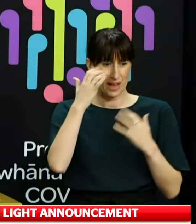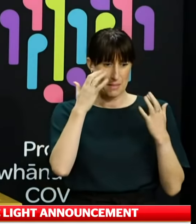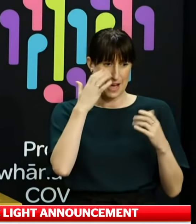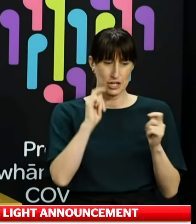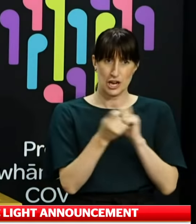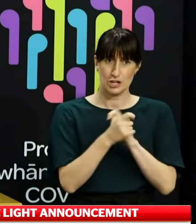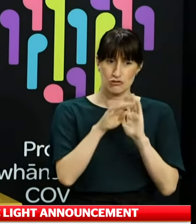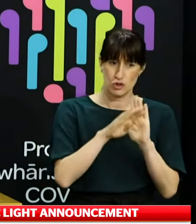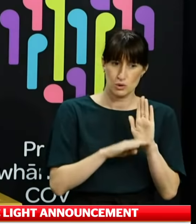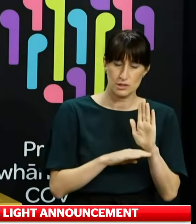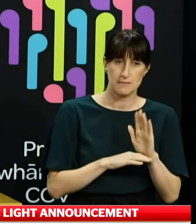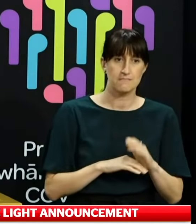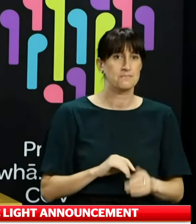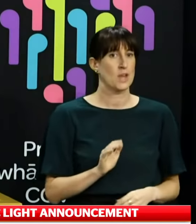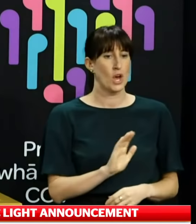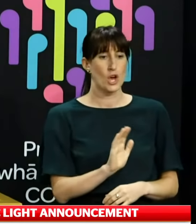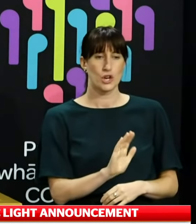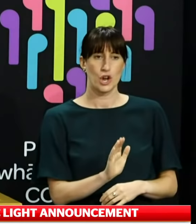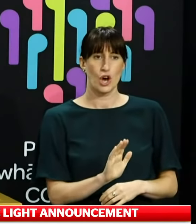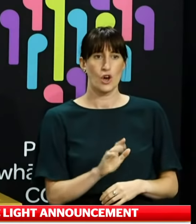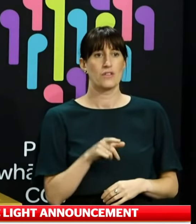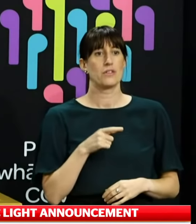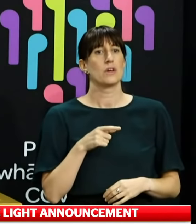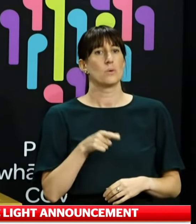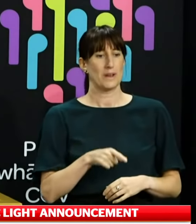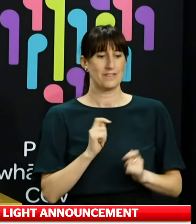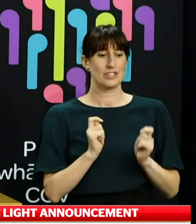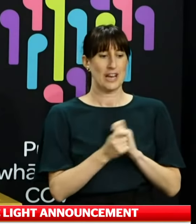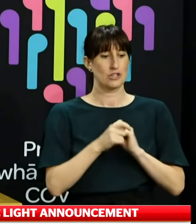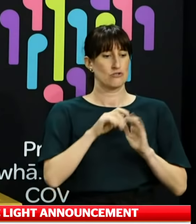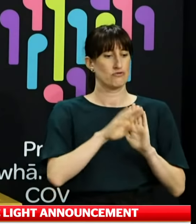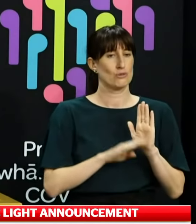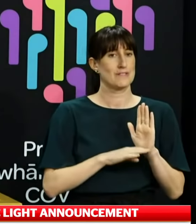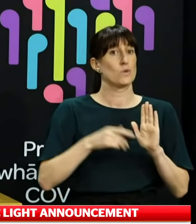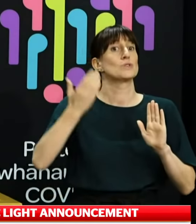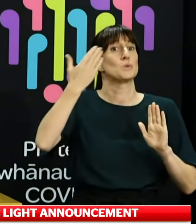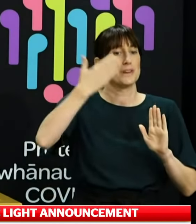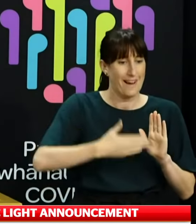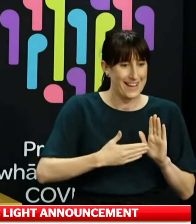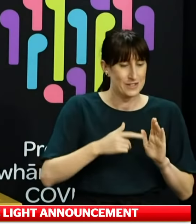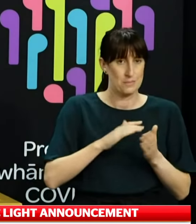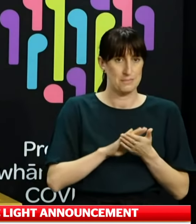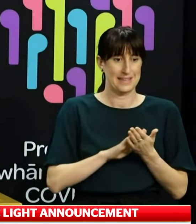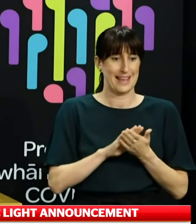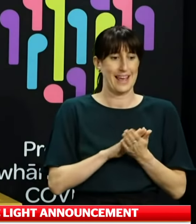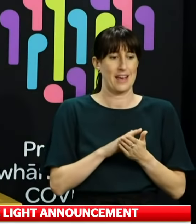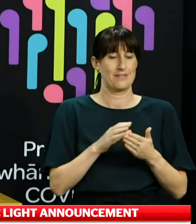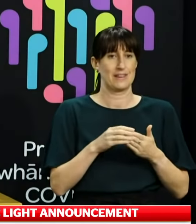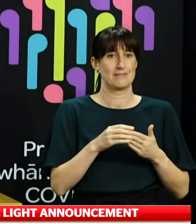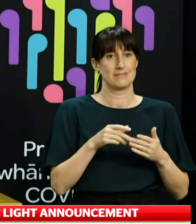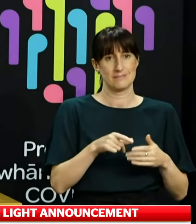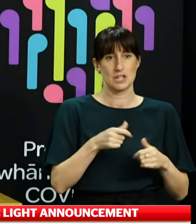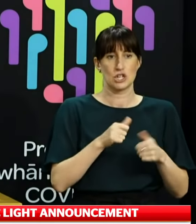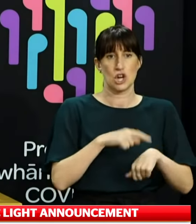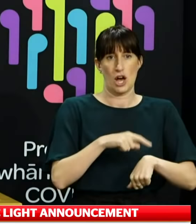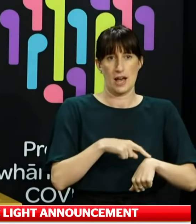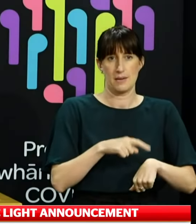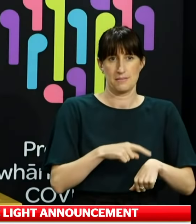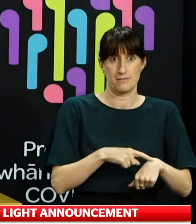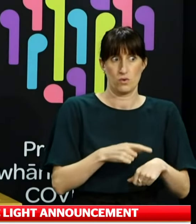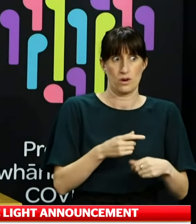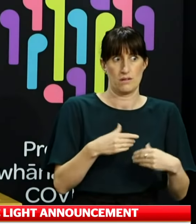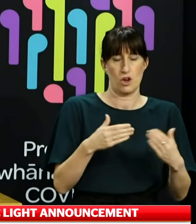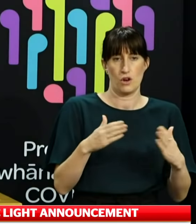from midnight tonight as opposed to from midnight tomorrow night, so that they at least get a bit of a lead time. Can you clarify the rules around mask